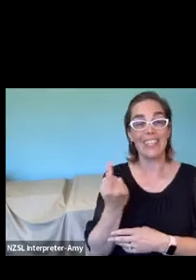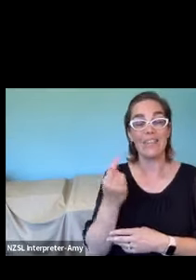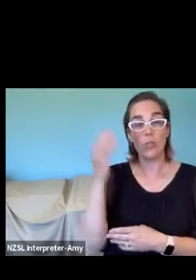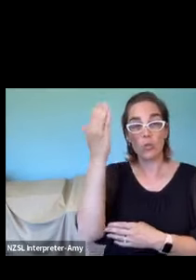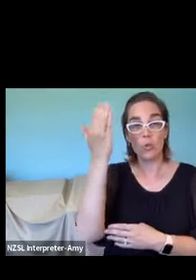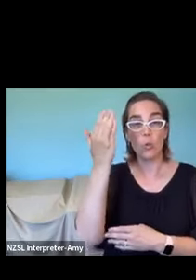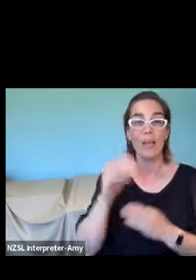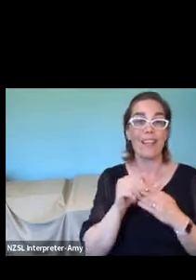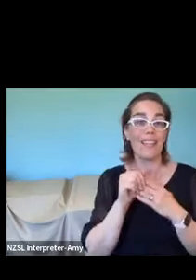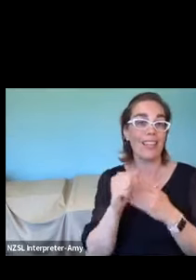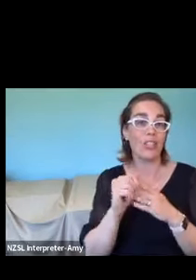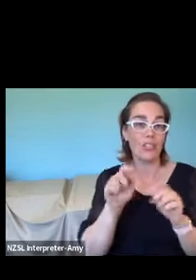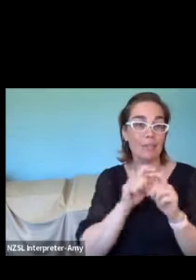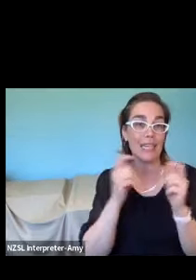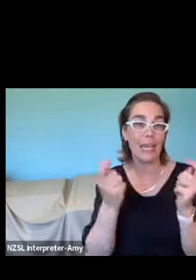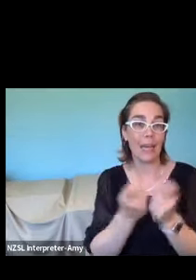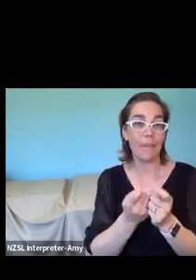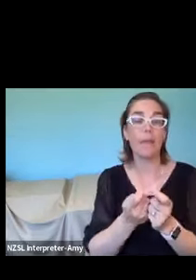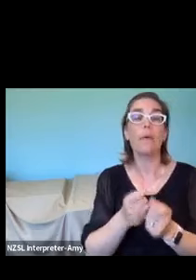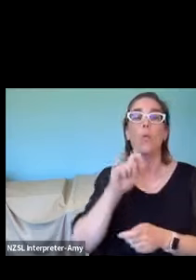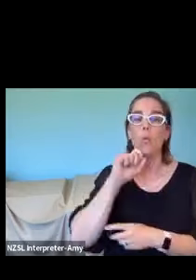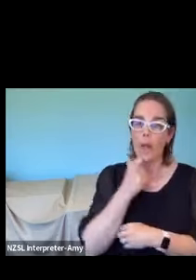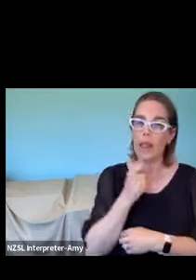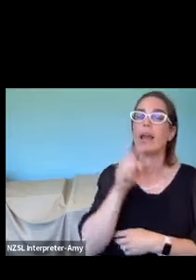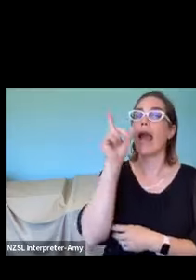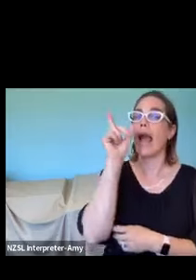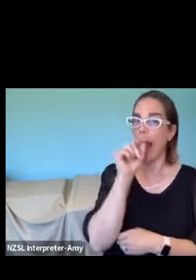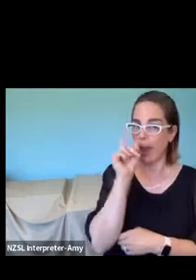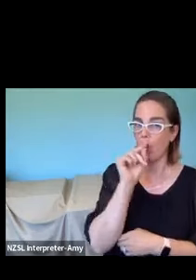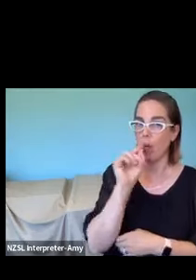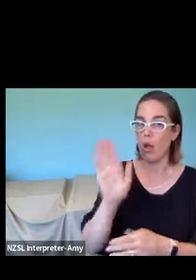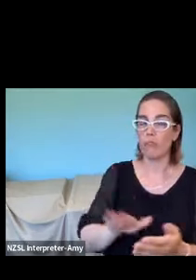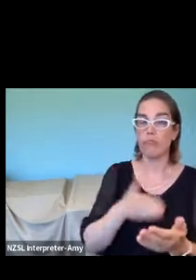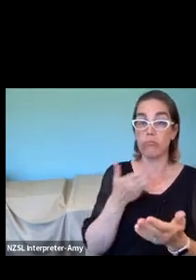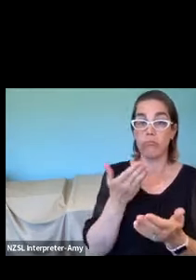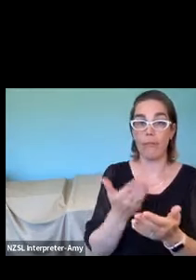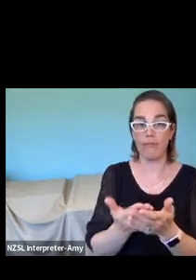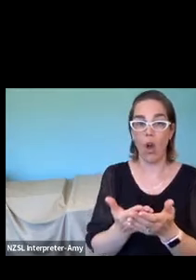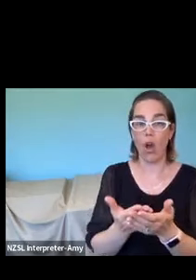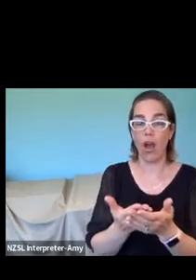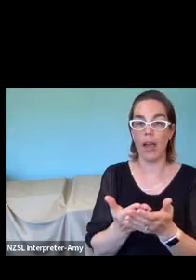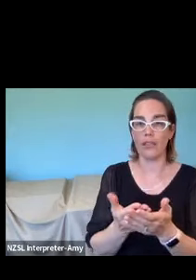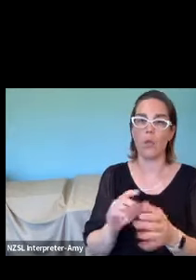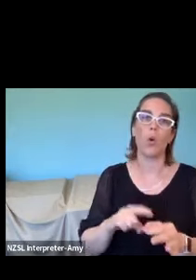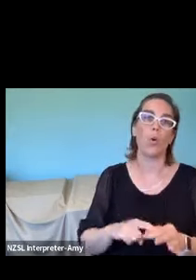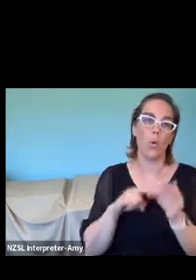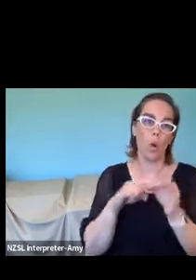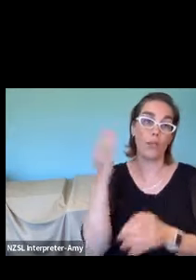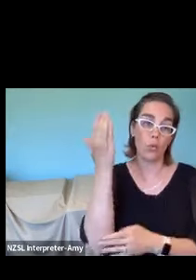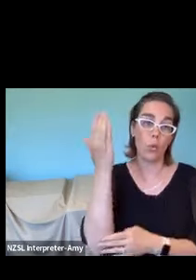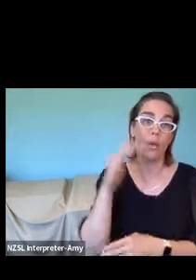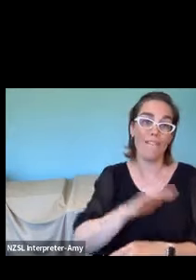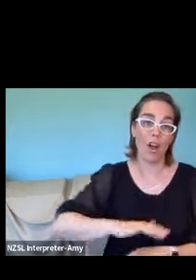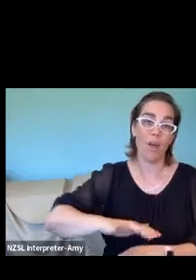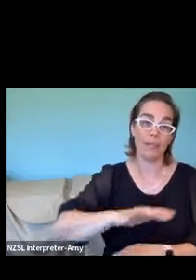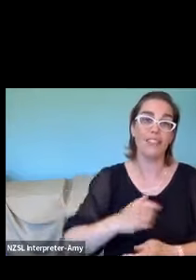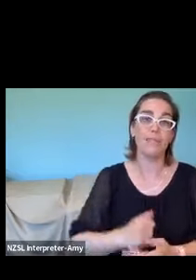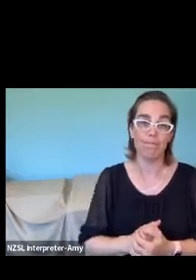willing and able to do the extra work to provide a fully inclusive environment. And it is